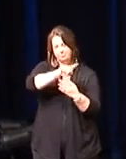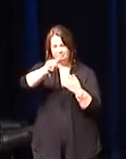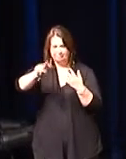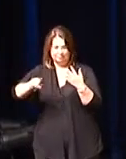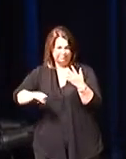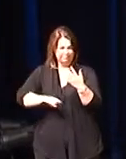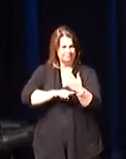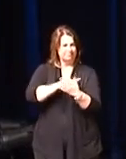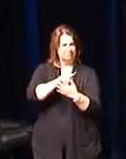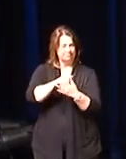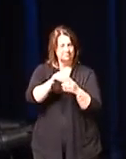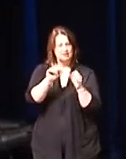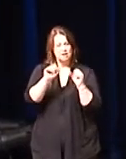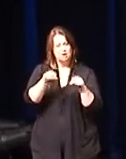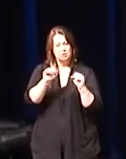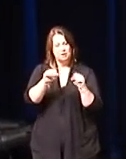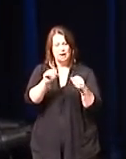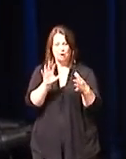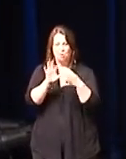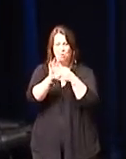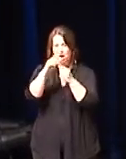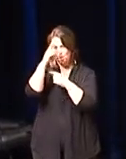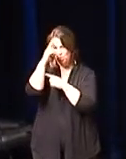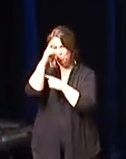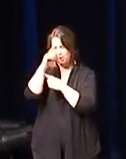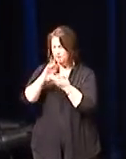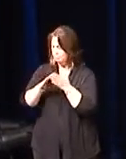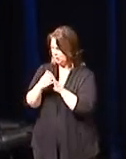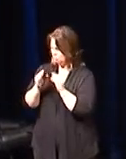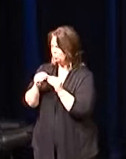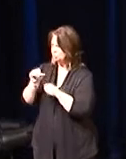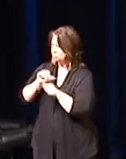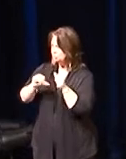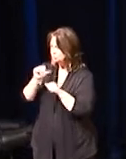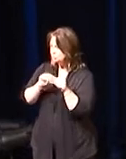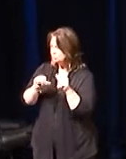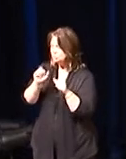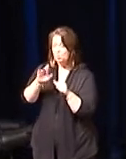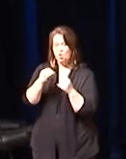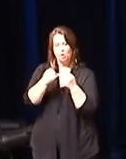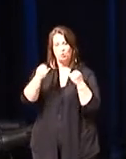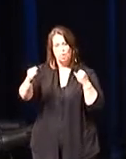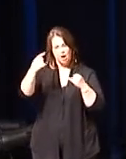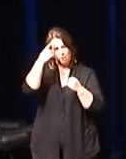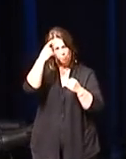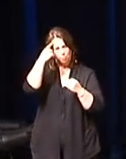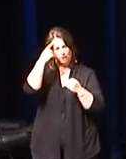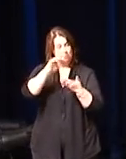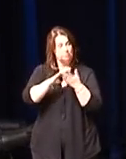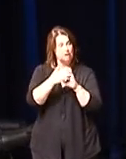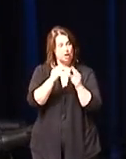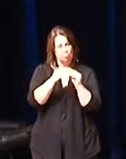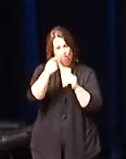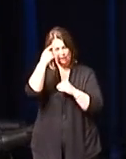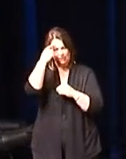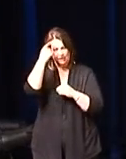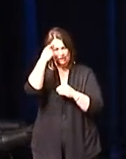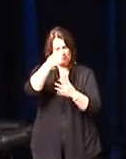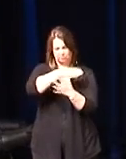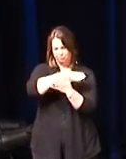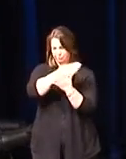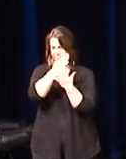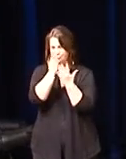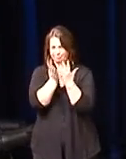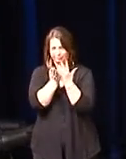And you can kind of wire up a brain to be more social, maybe, or you can wire up a brain to be more thinking. I think there's a broad range of